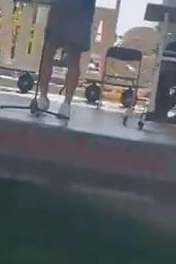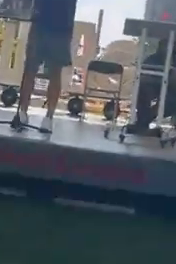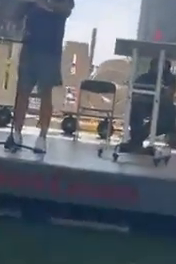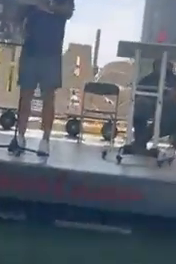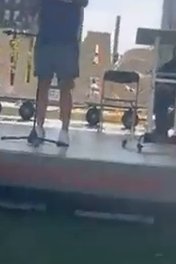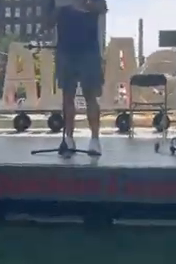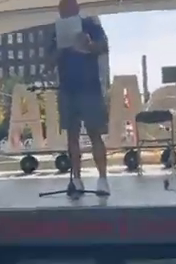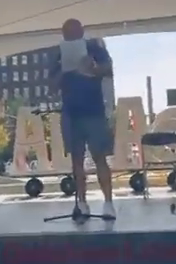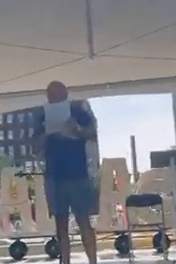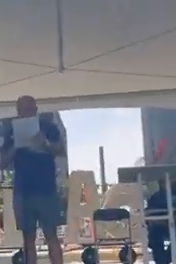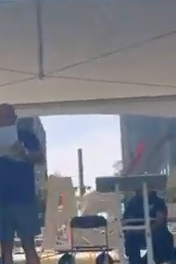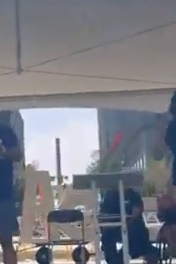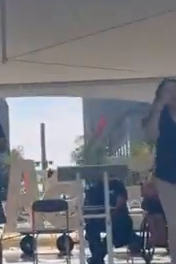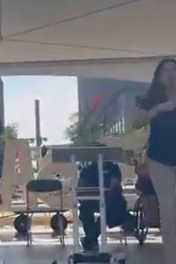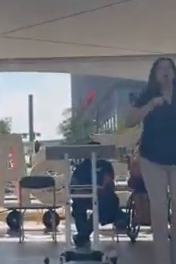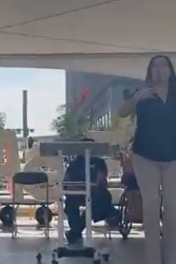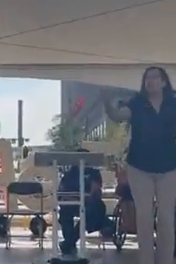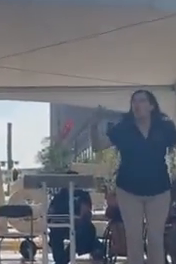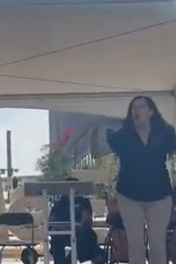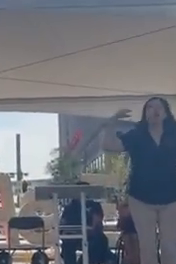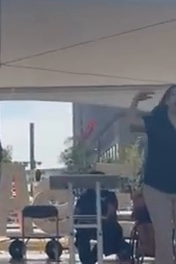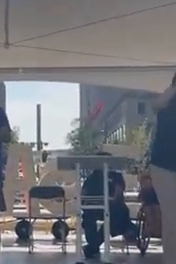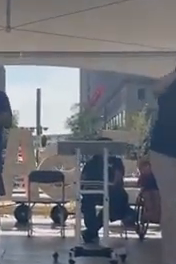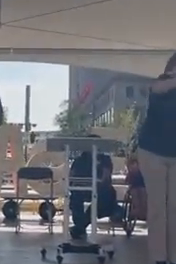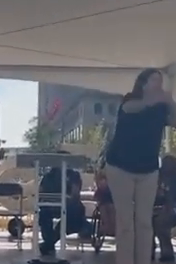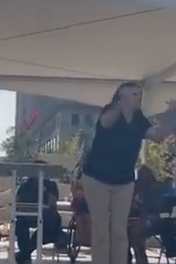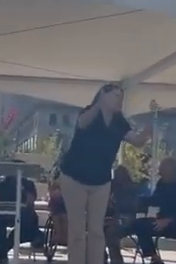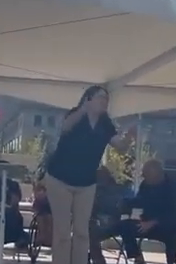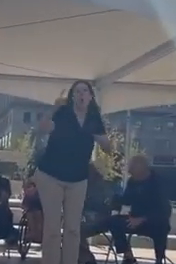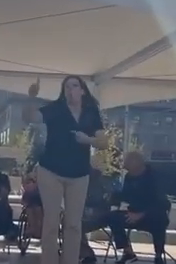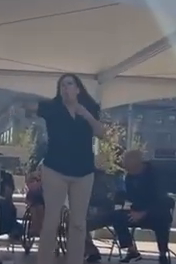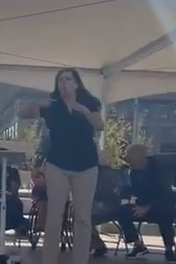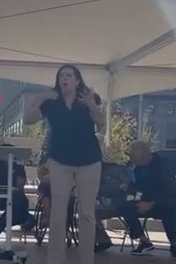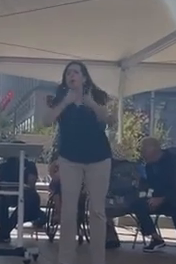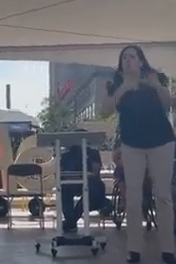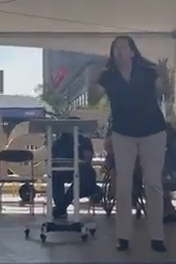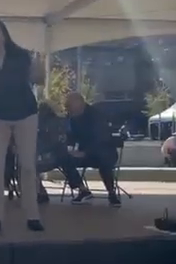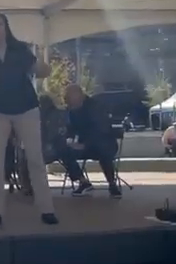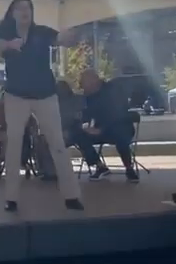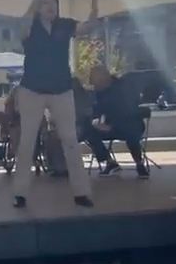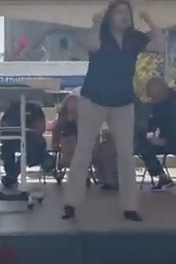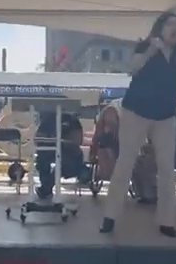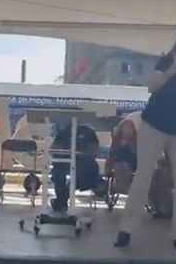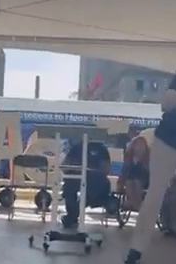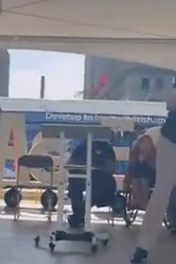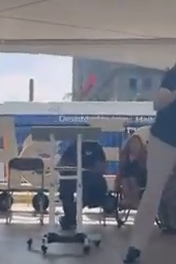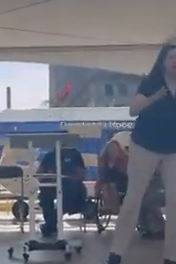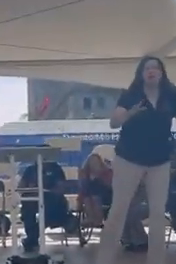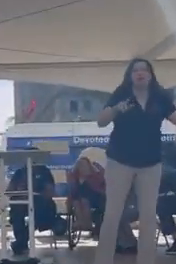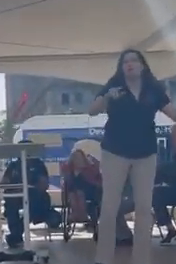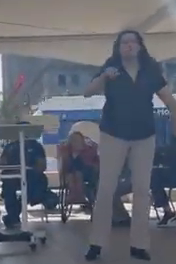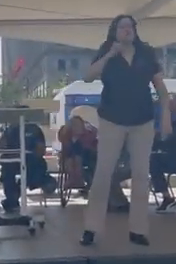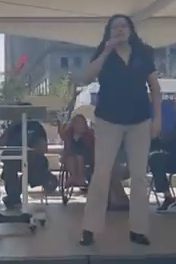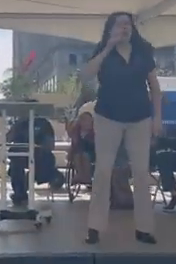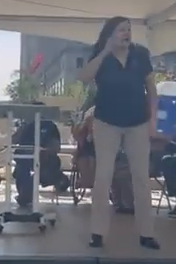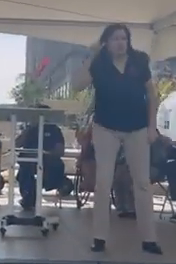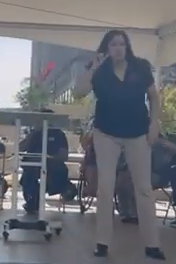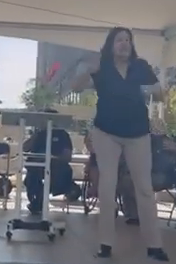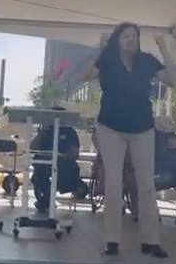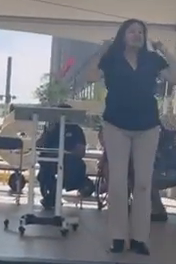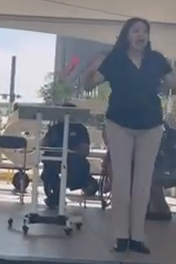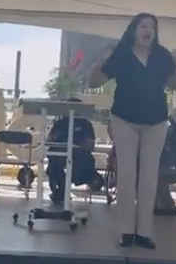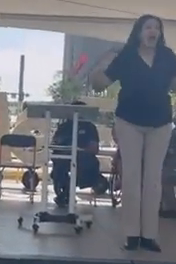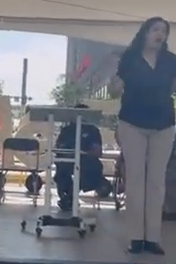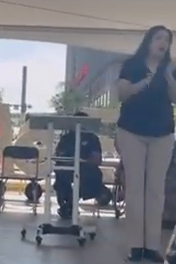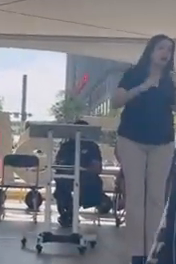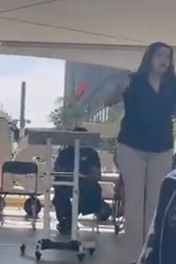All right, you heard Mara. What do we want? When do we want it? Now! Not yesterday,